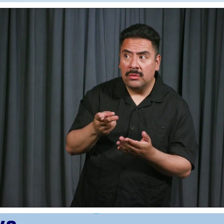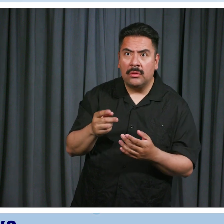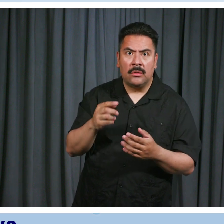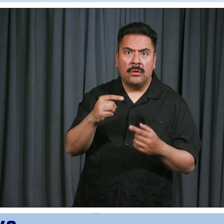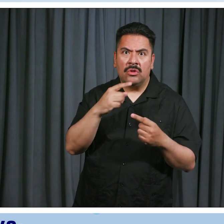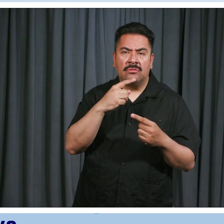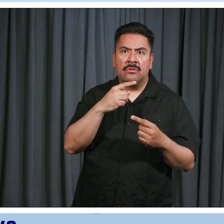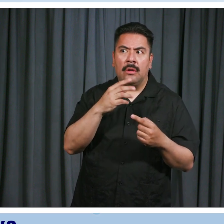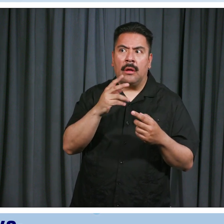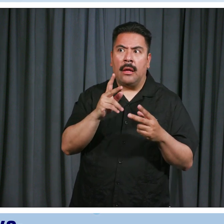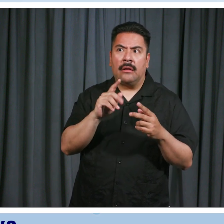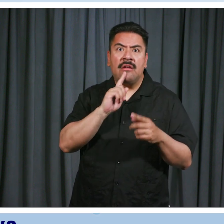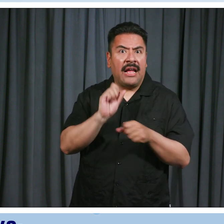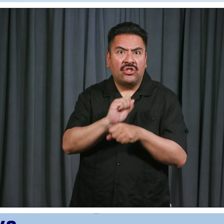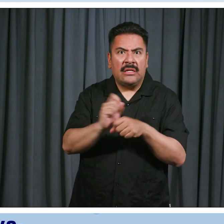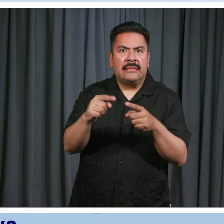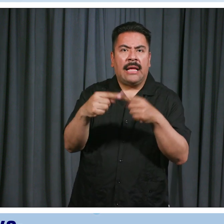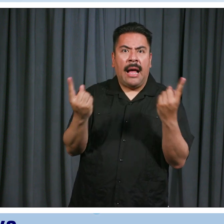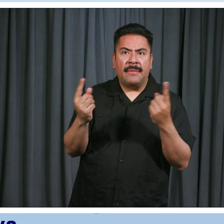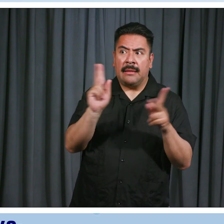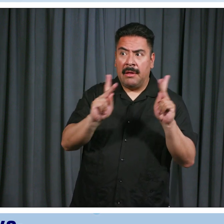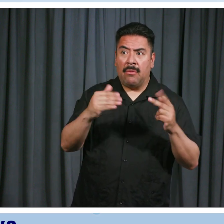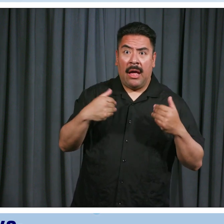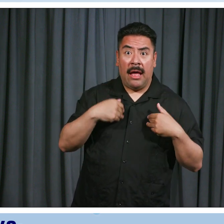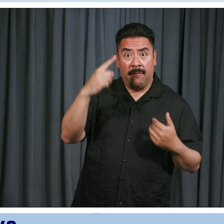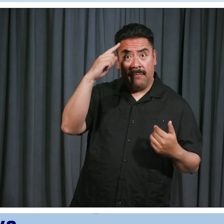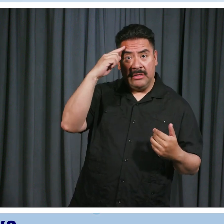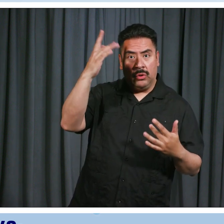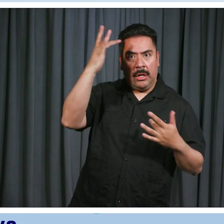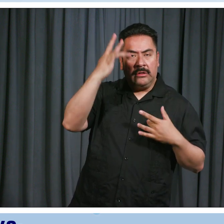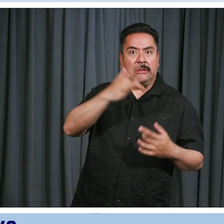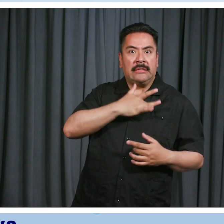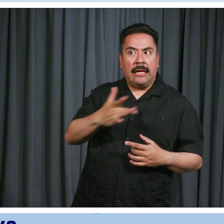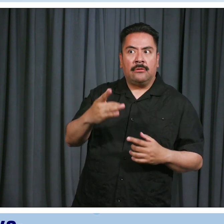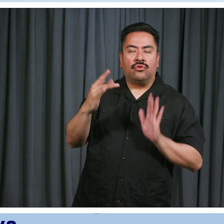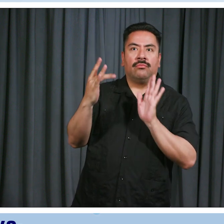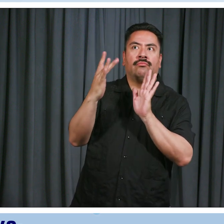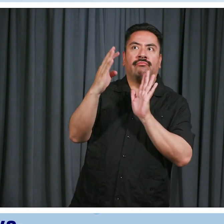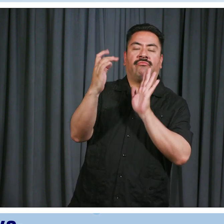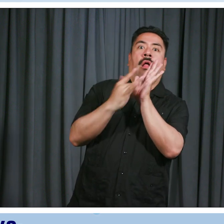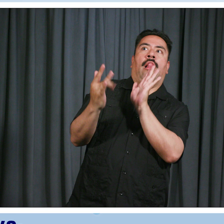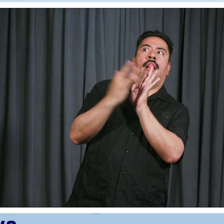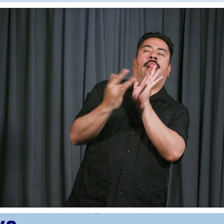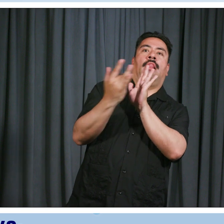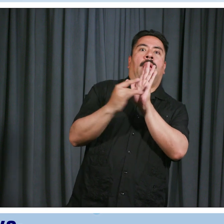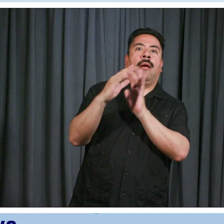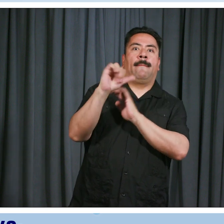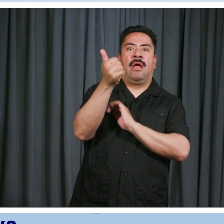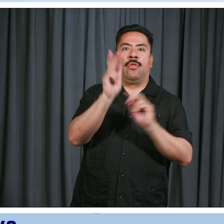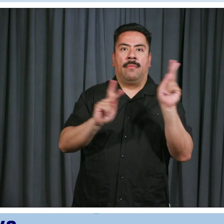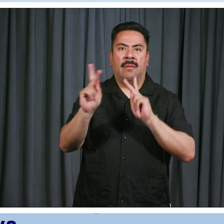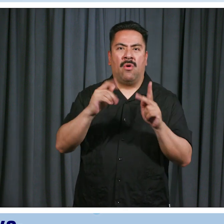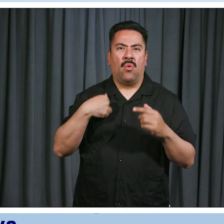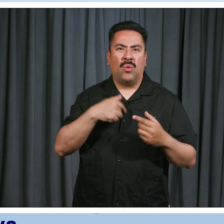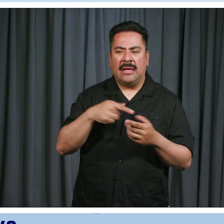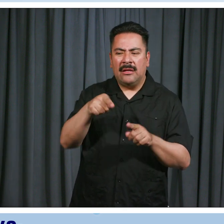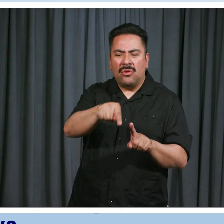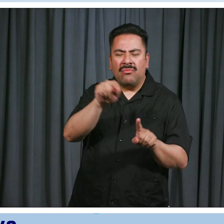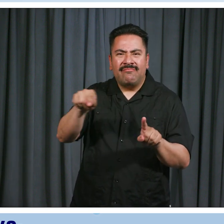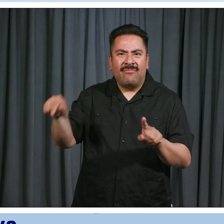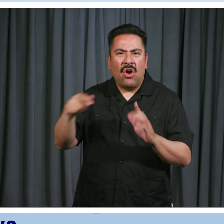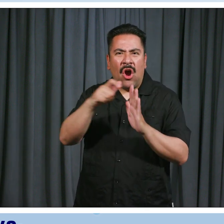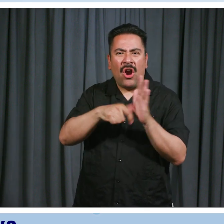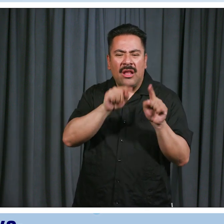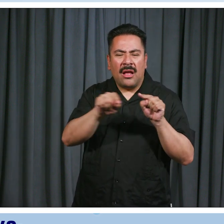to be victims of crime. And so we are talking about a really specific group of situations that